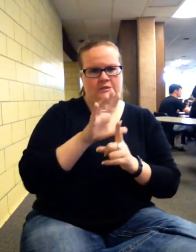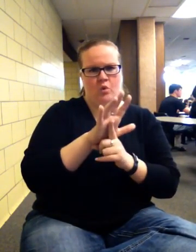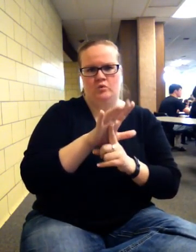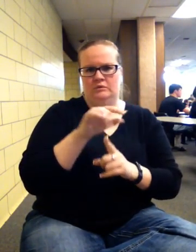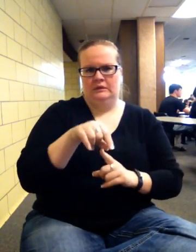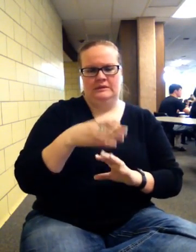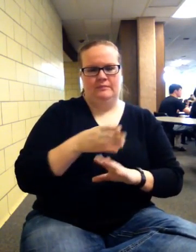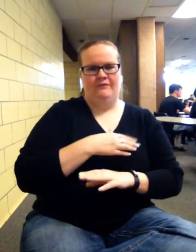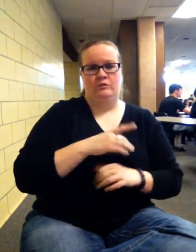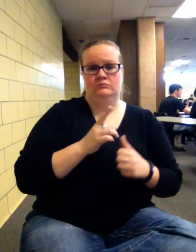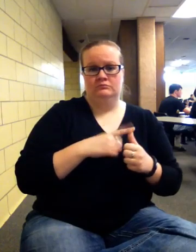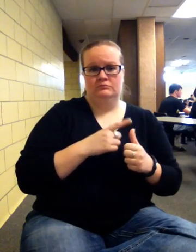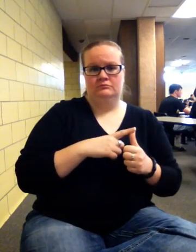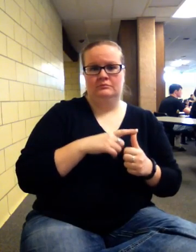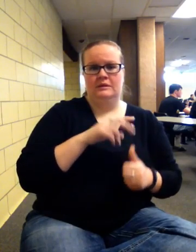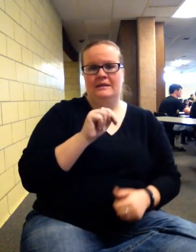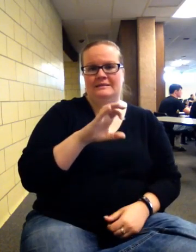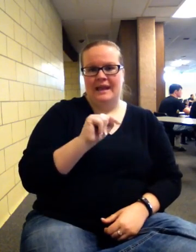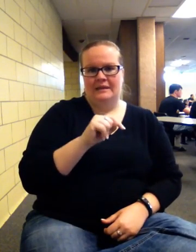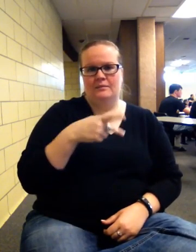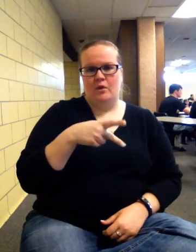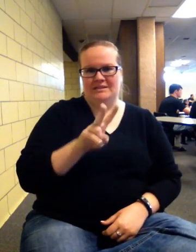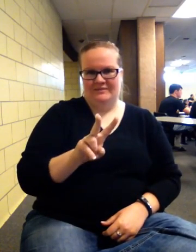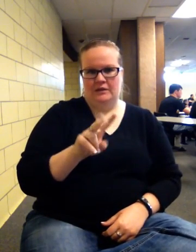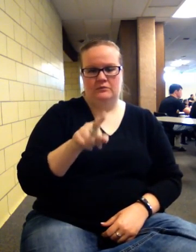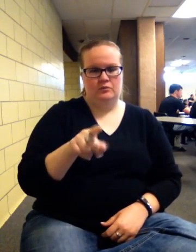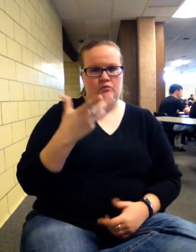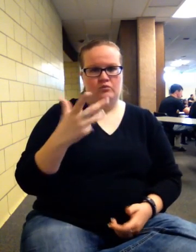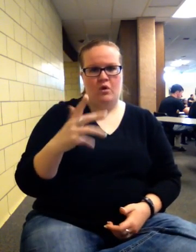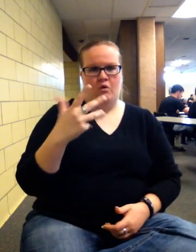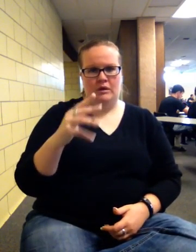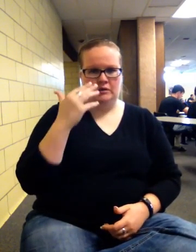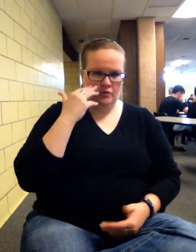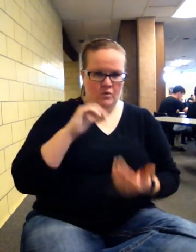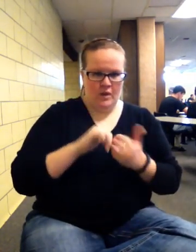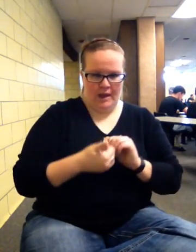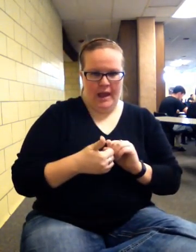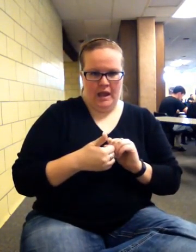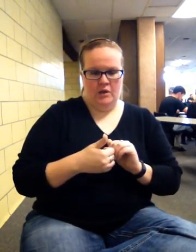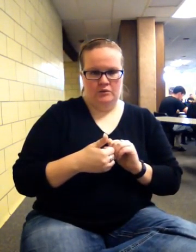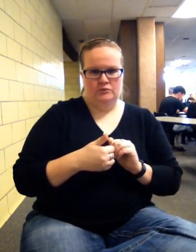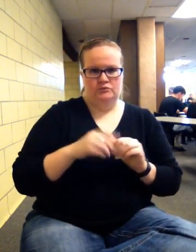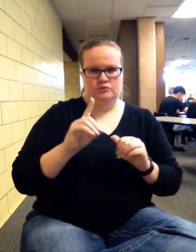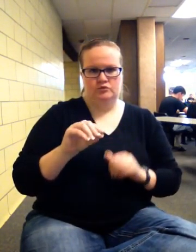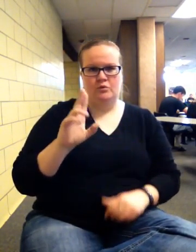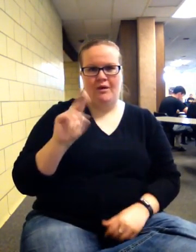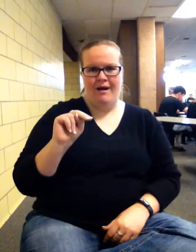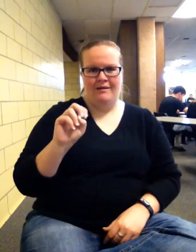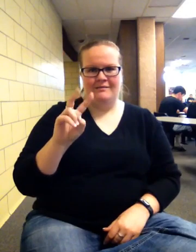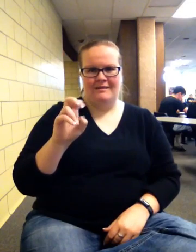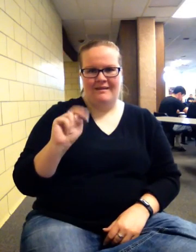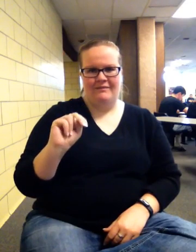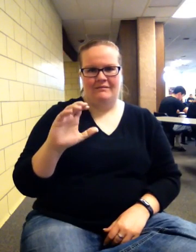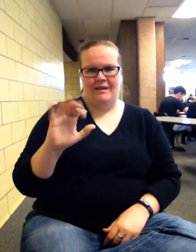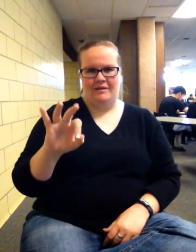The first one is net present value. So you guys all know how to do the uneven cash flow mode of your calculator. So what's